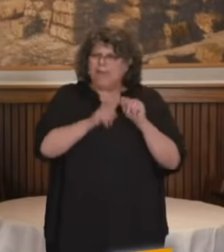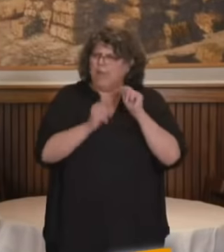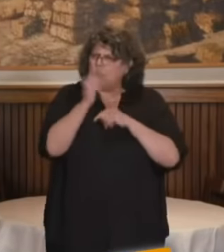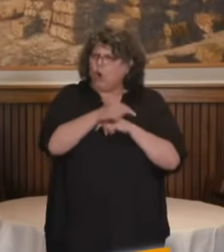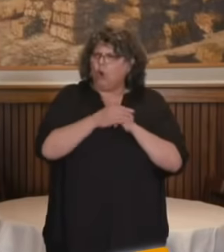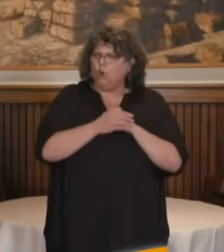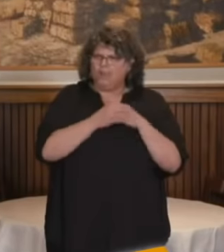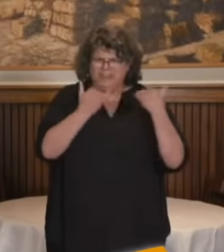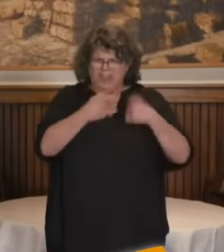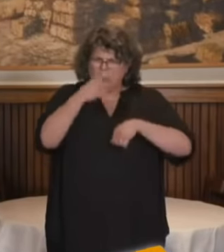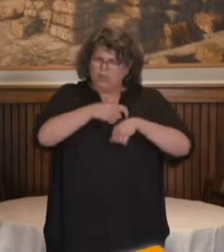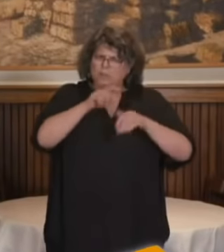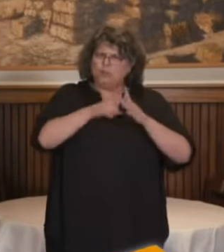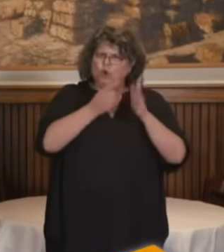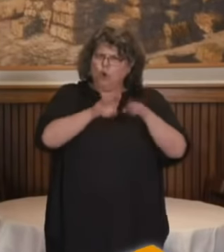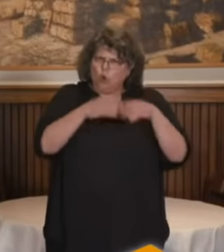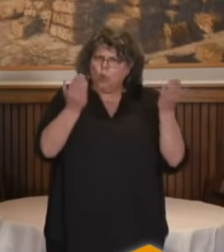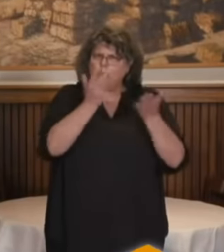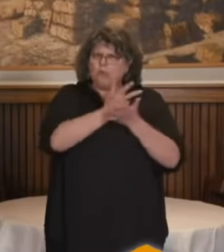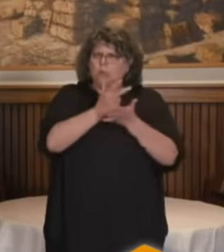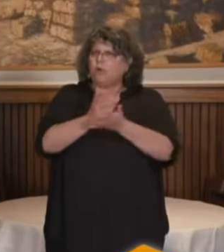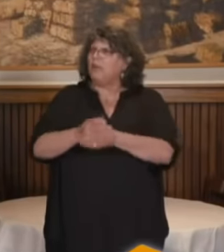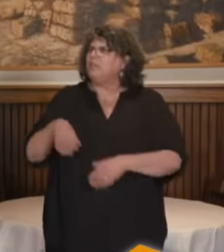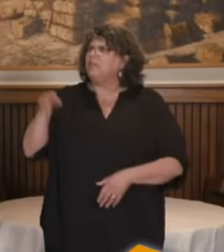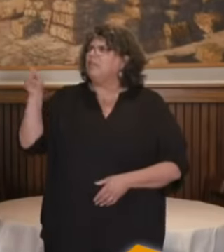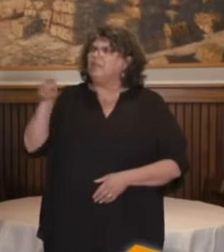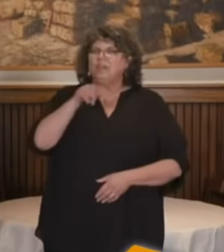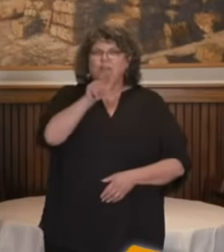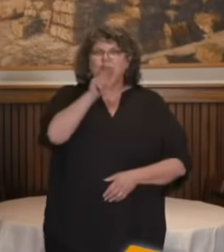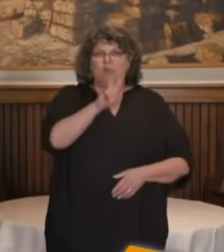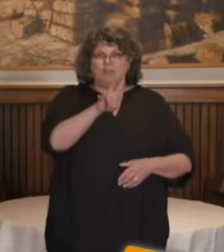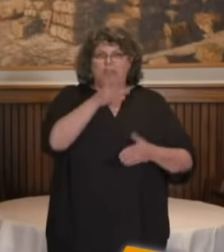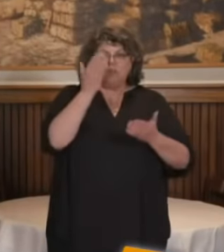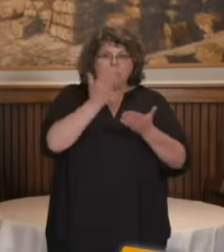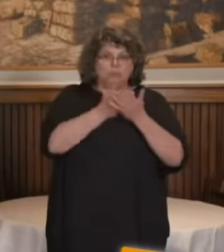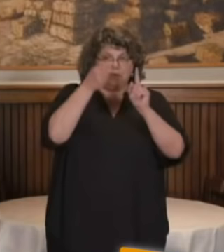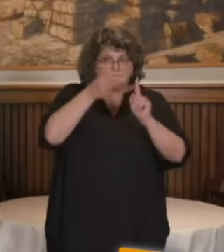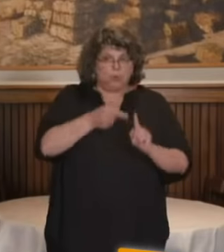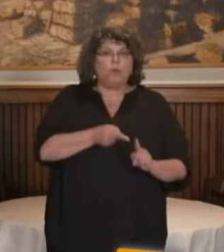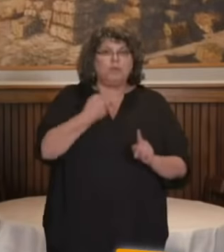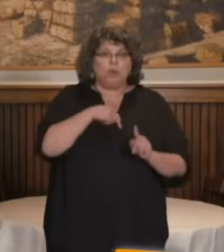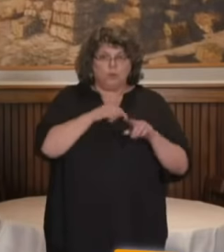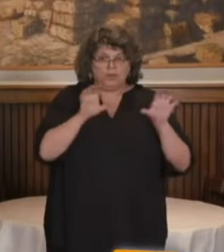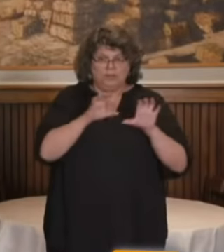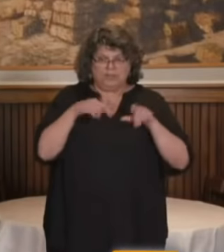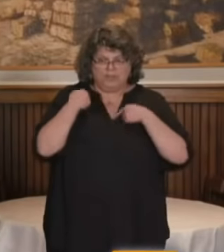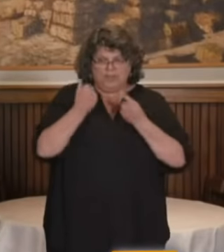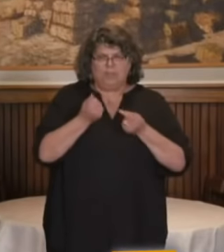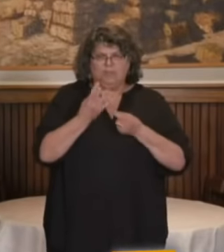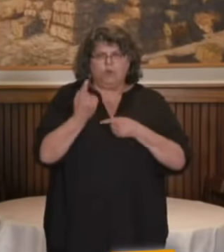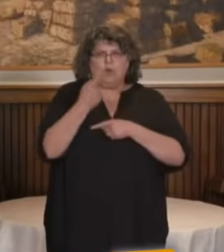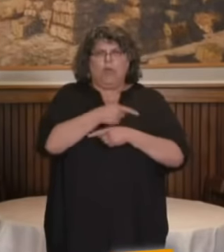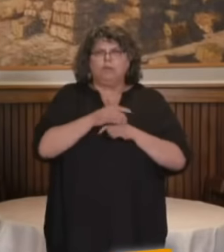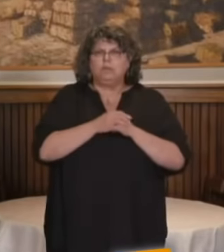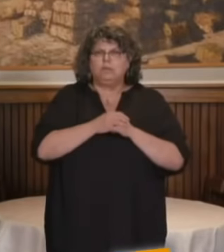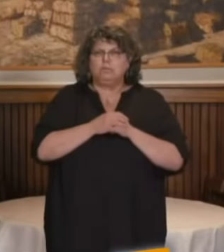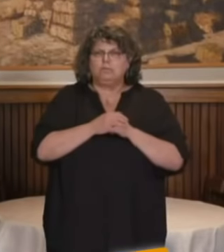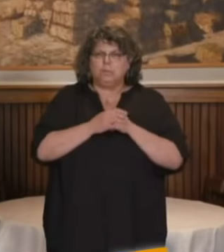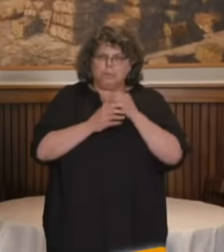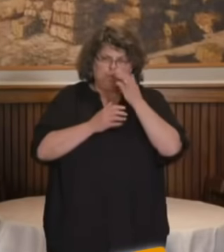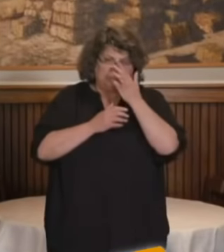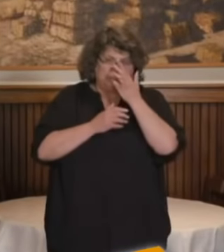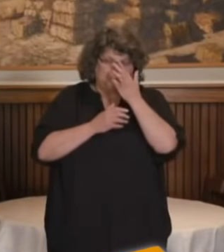to open up state park parking lots so people aren't parking on the There's streets? 27 proof points that was done in the last few days. There